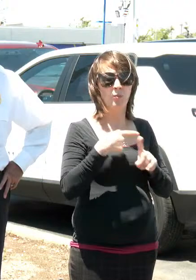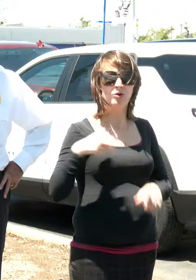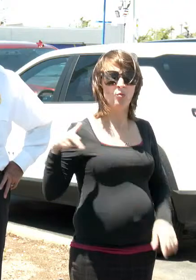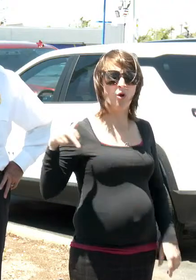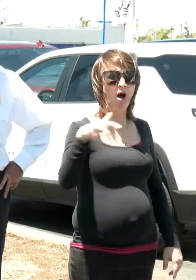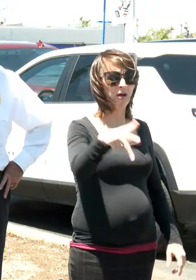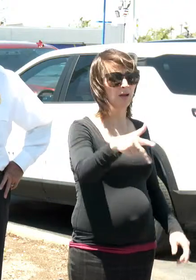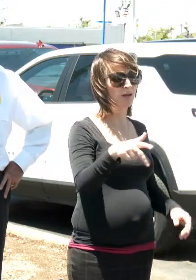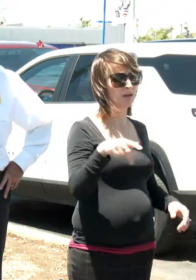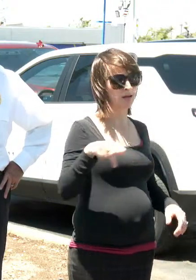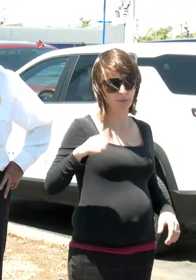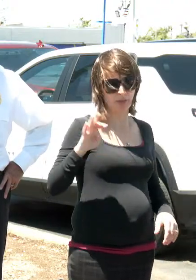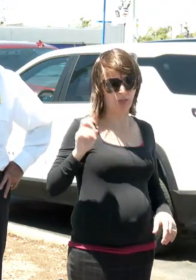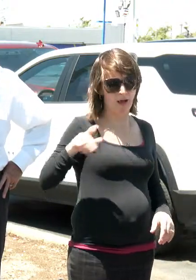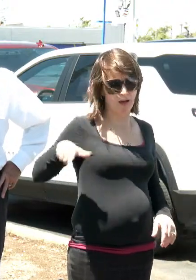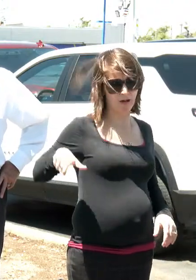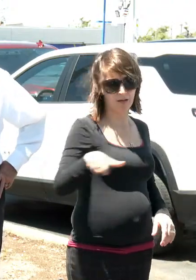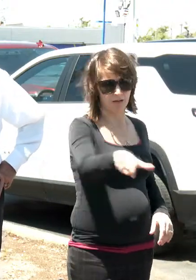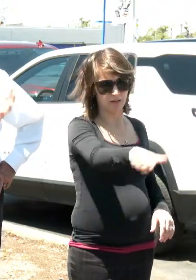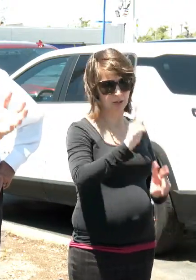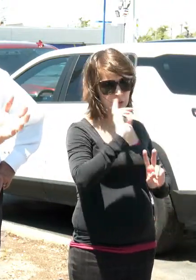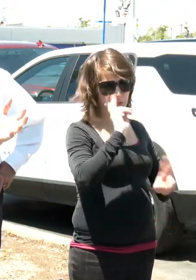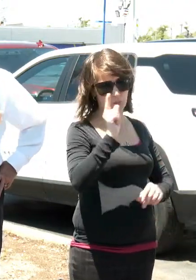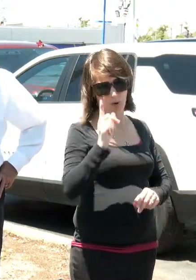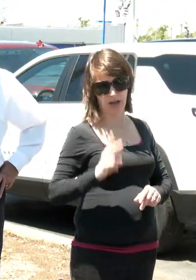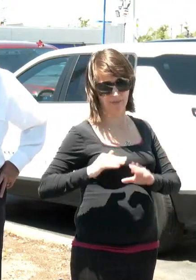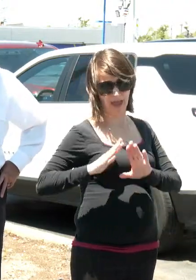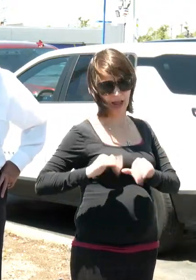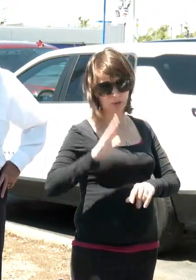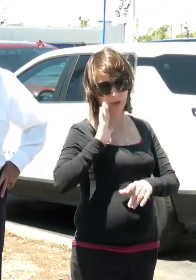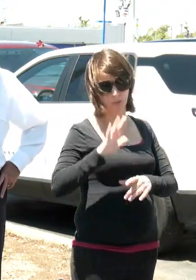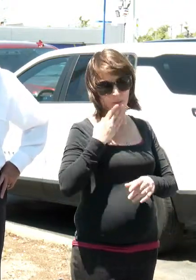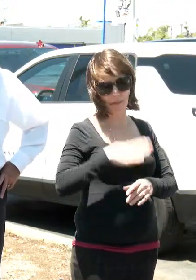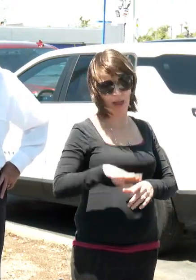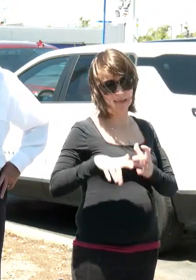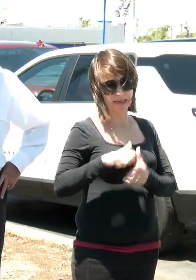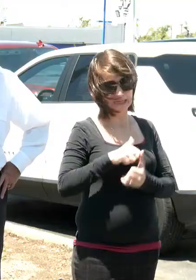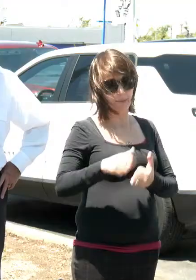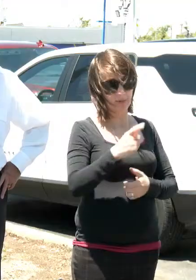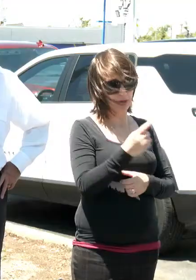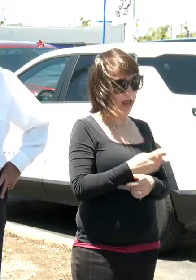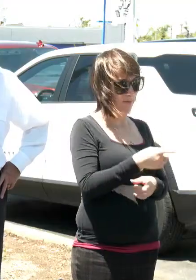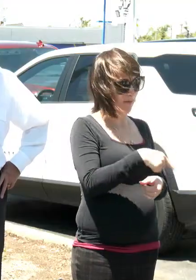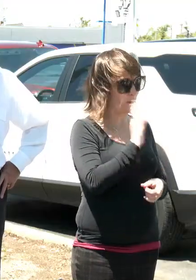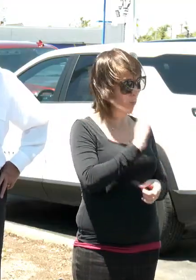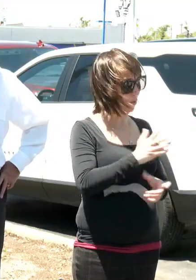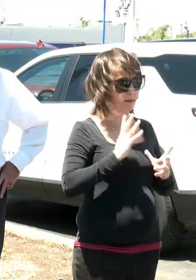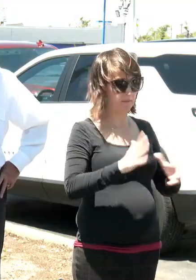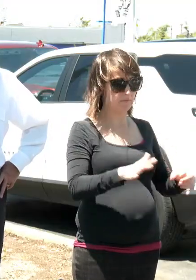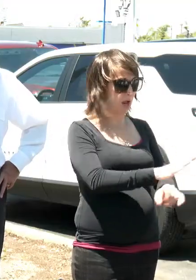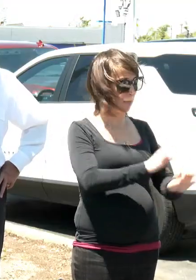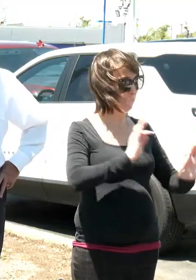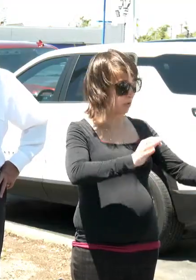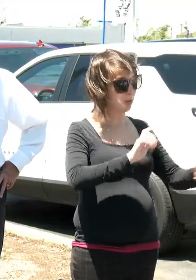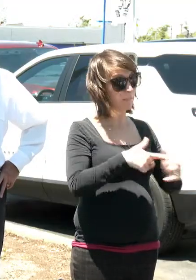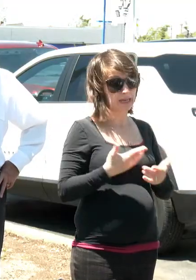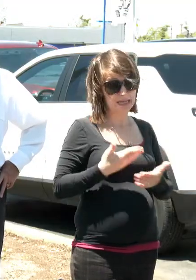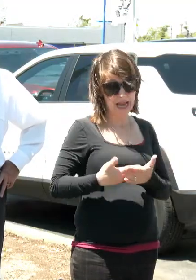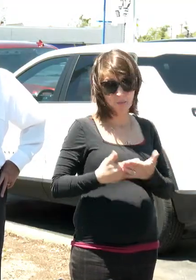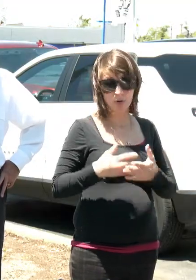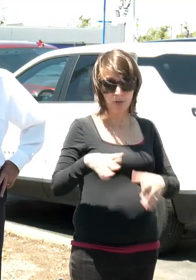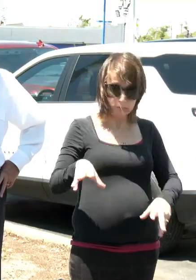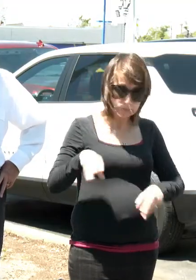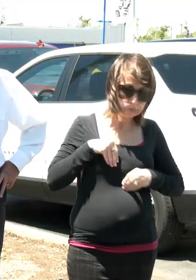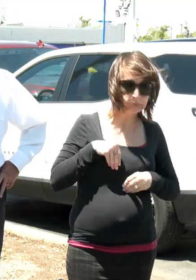you'll be on a block. There'll be half the houses will be badly damaged and half of them will be completely fine. And neighbors are taking each other